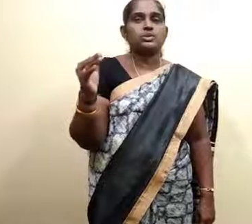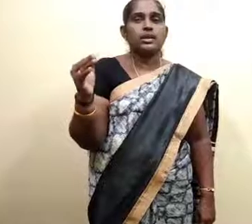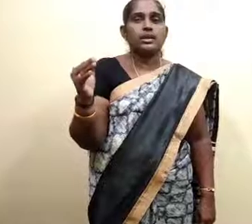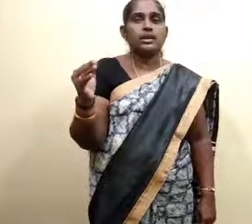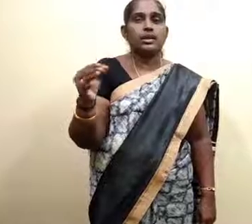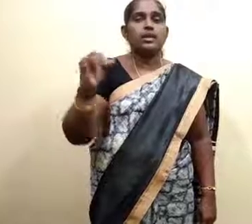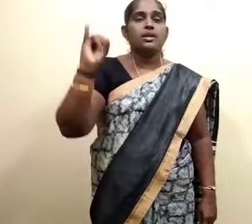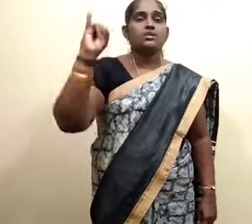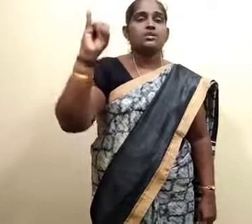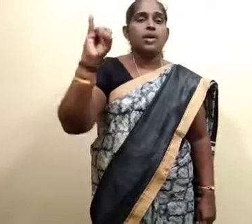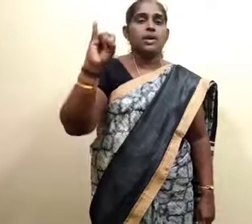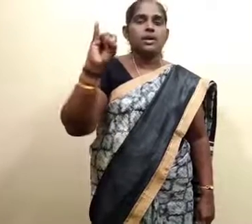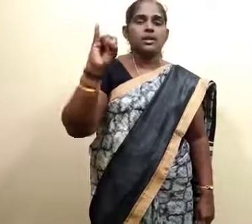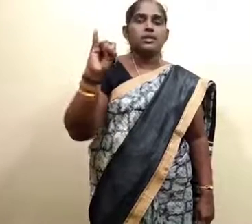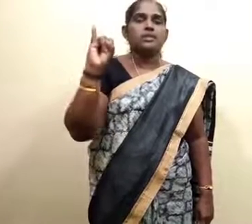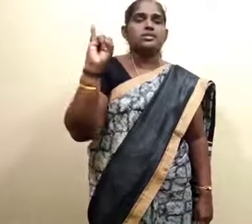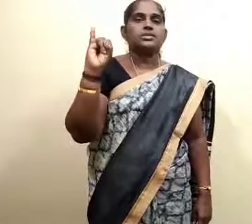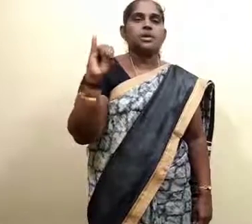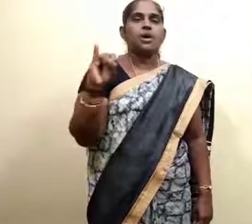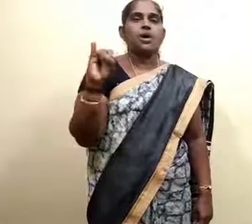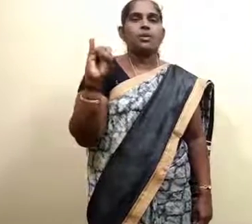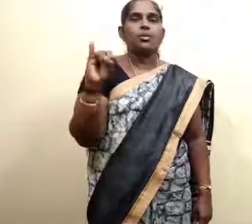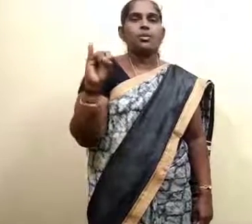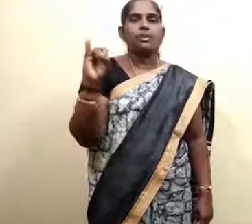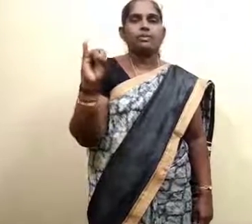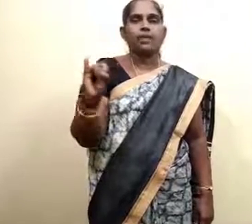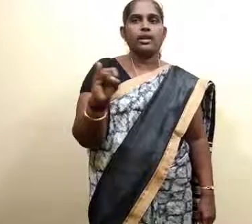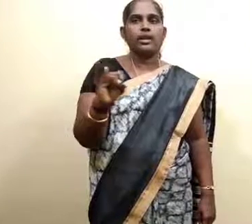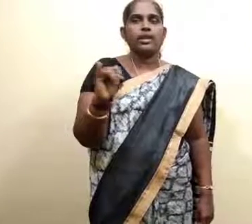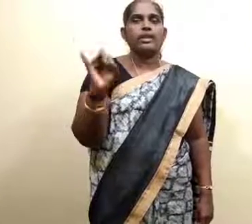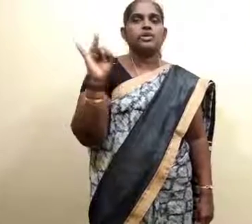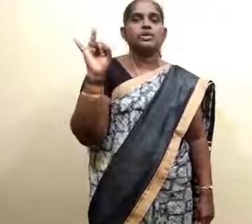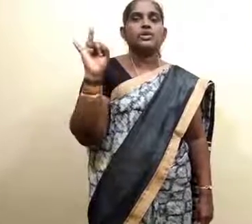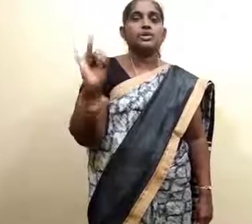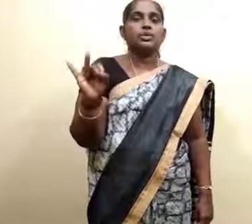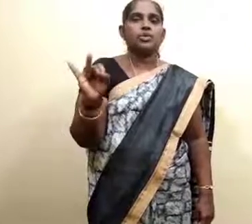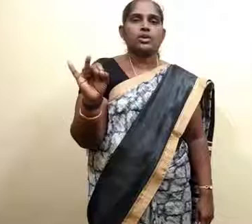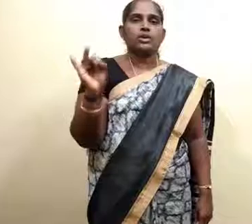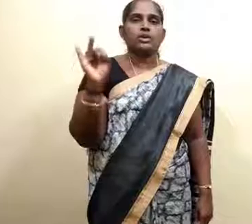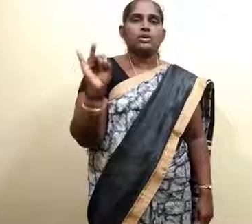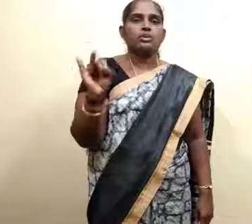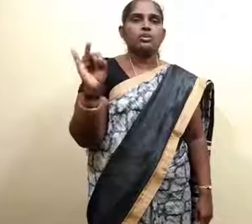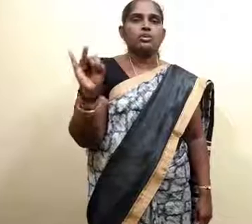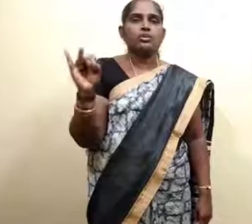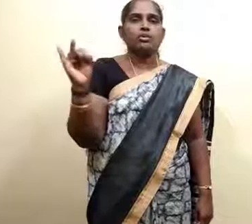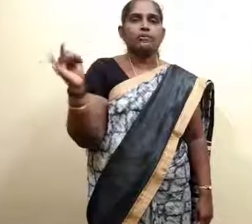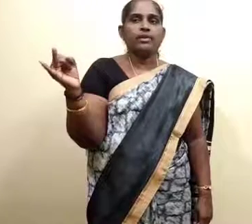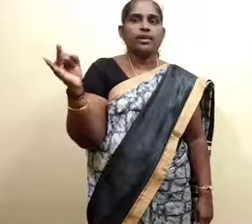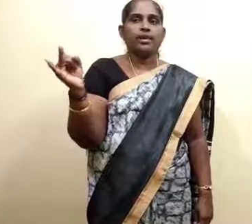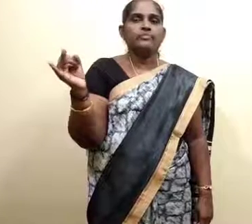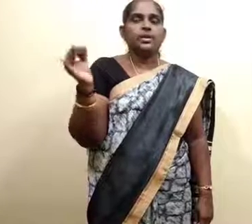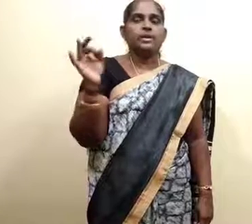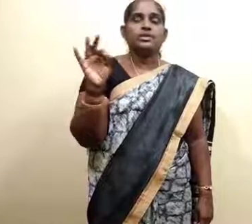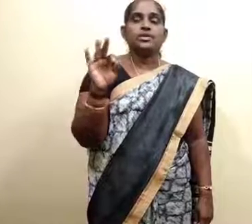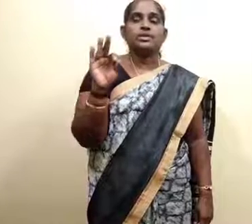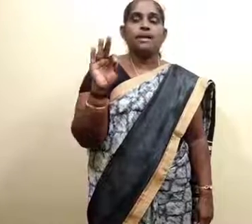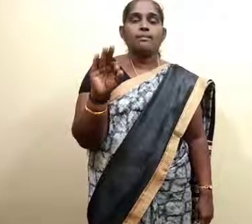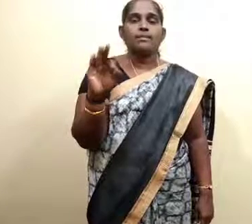resources were in Saar, that is Saar coal field. Next, Ruhr coal field. Next one is